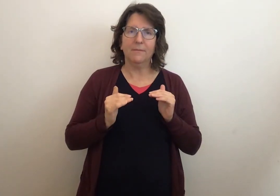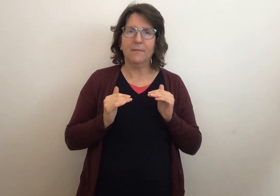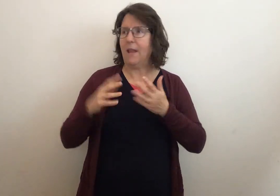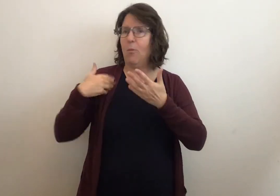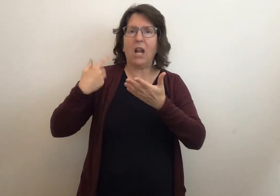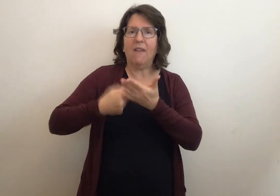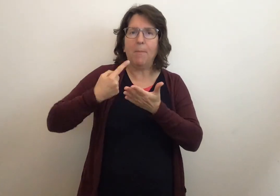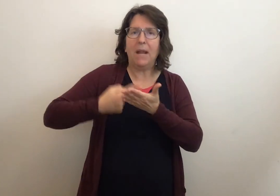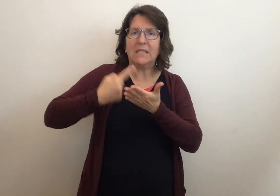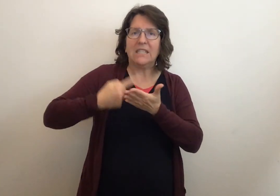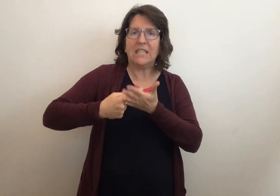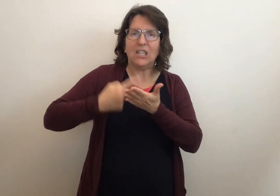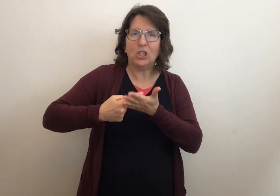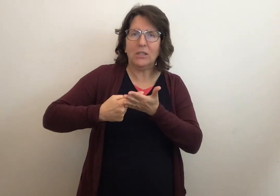And then we're going to have a big discussion.